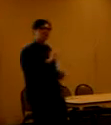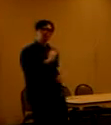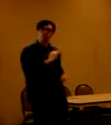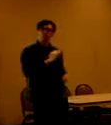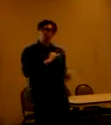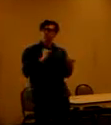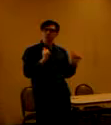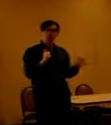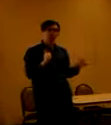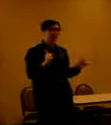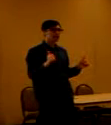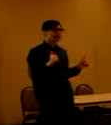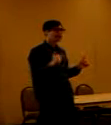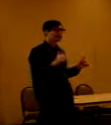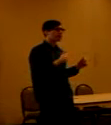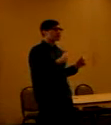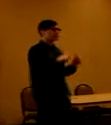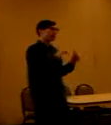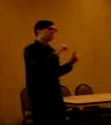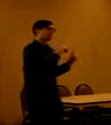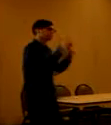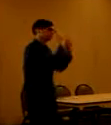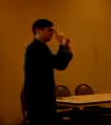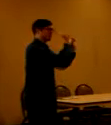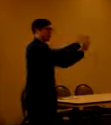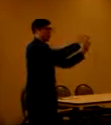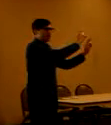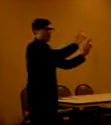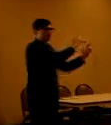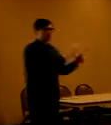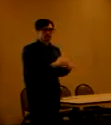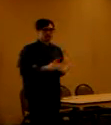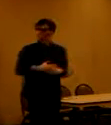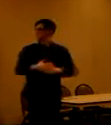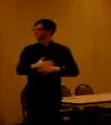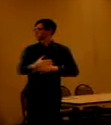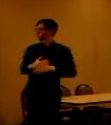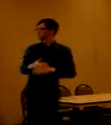can teach us, and that's great, but we have to respect it.